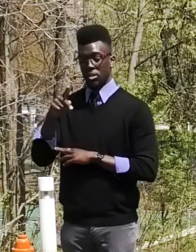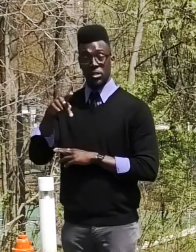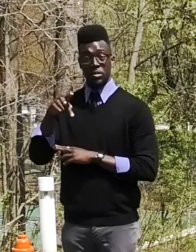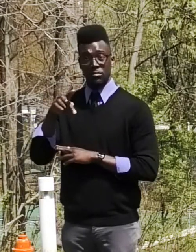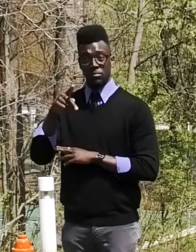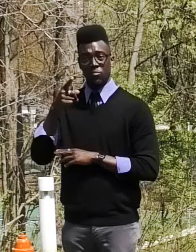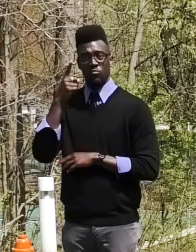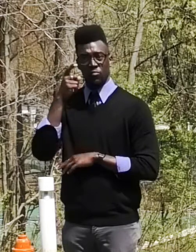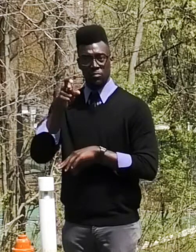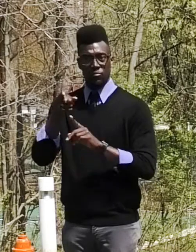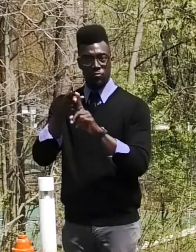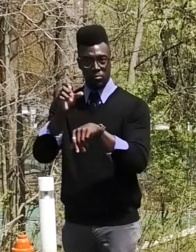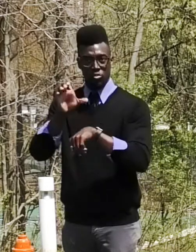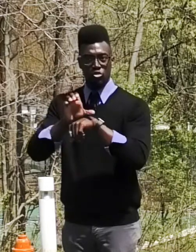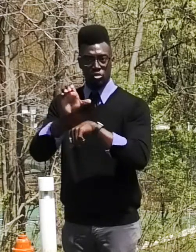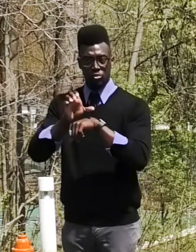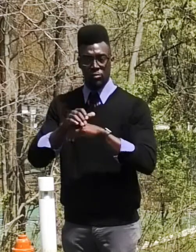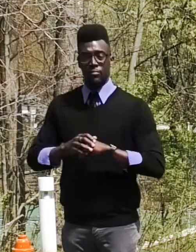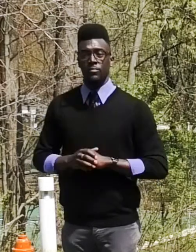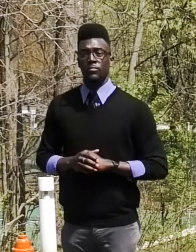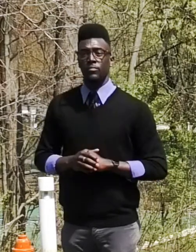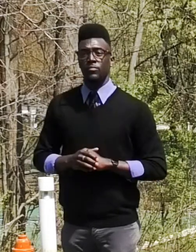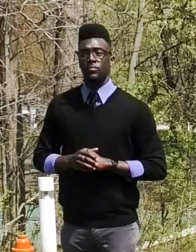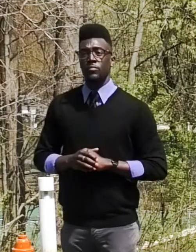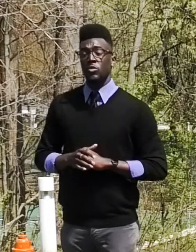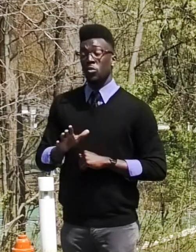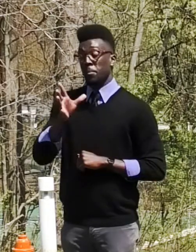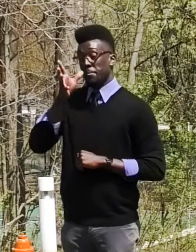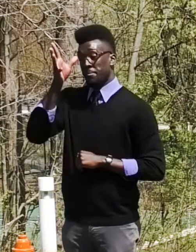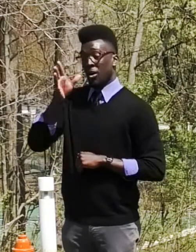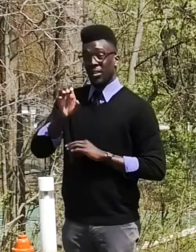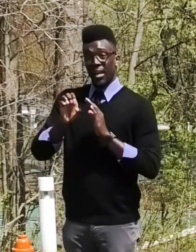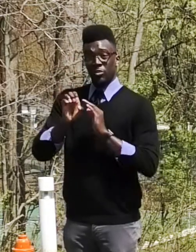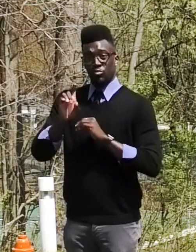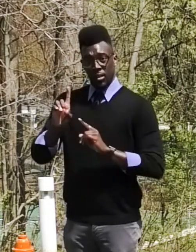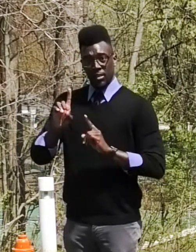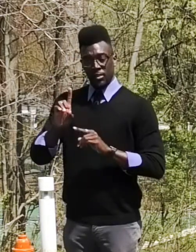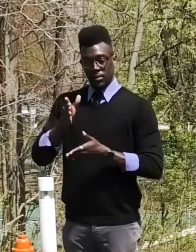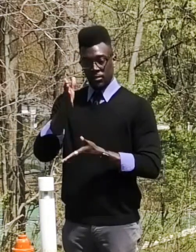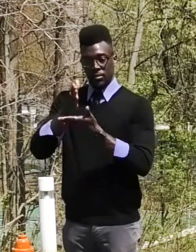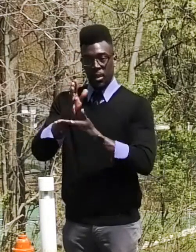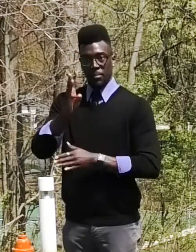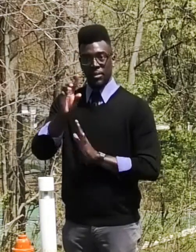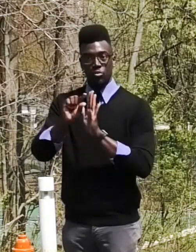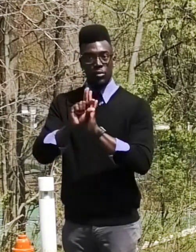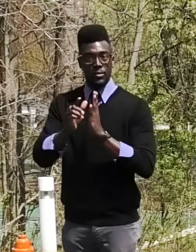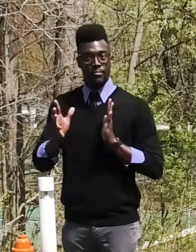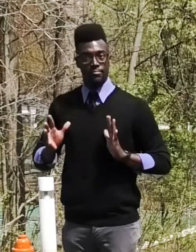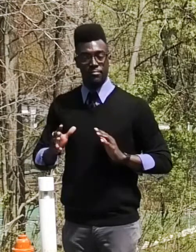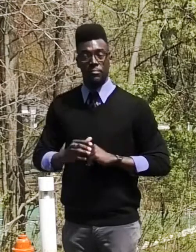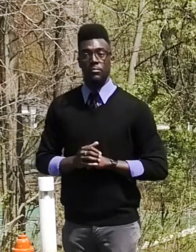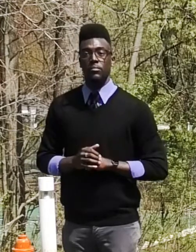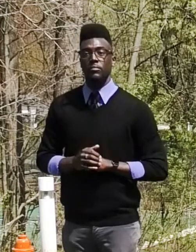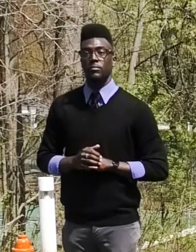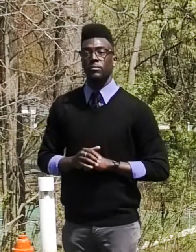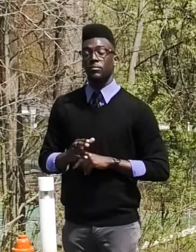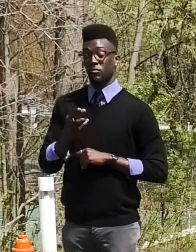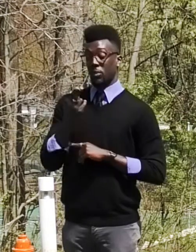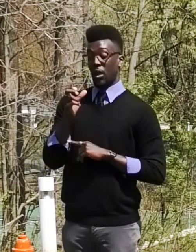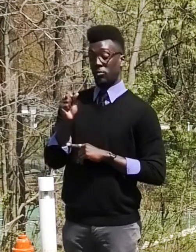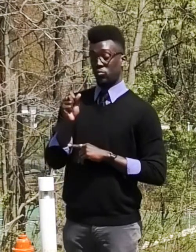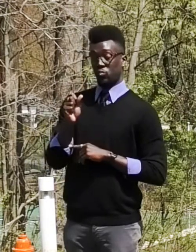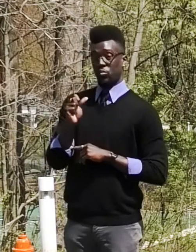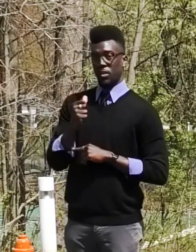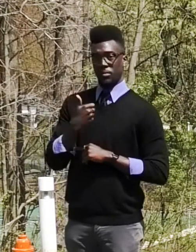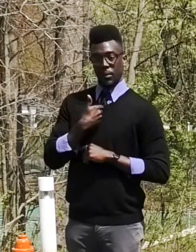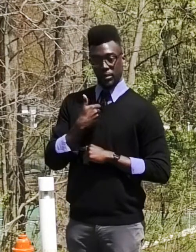late for my parents to attend, so their formal education stopped at the 6th grade. In high school, I and my fellow